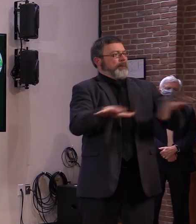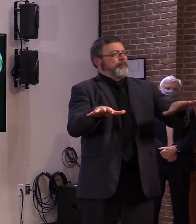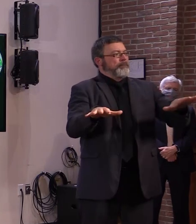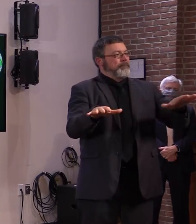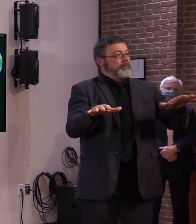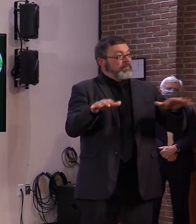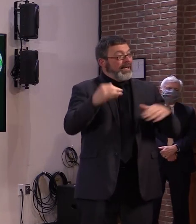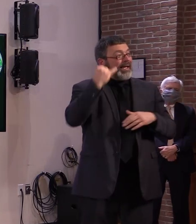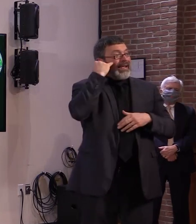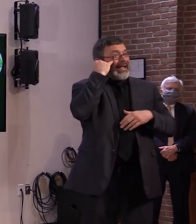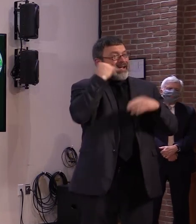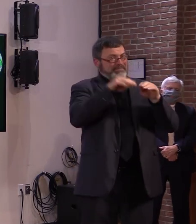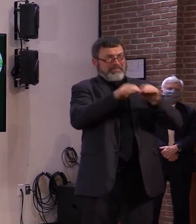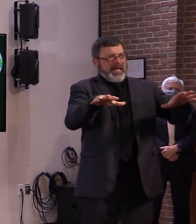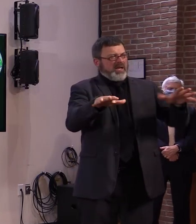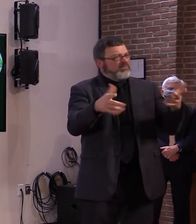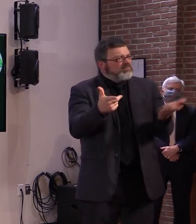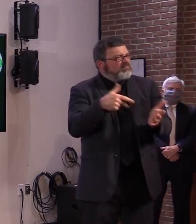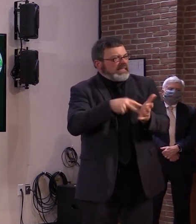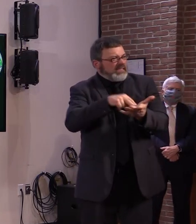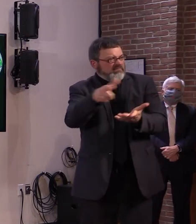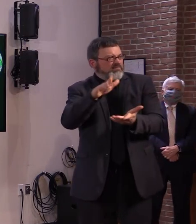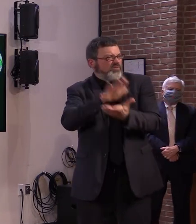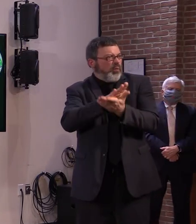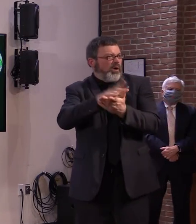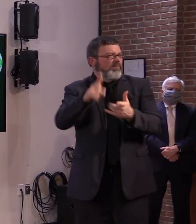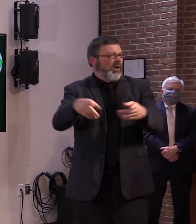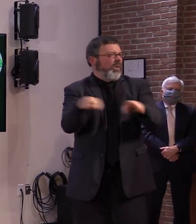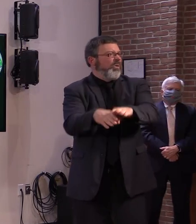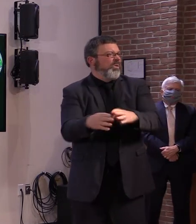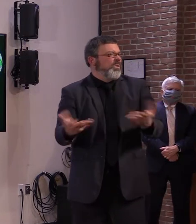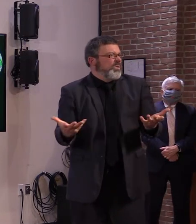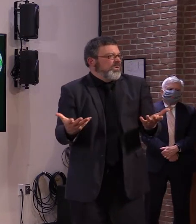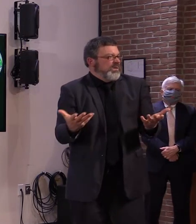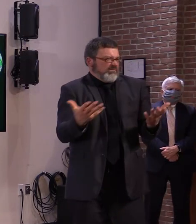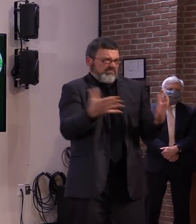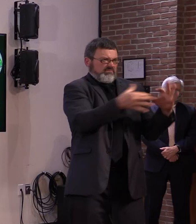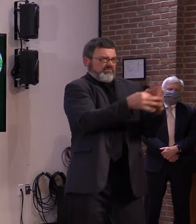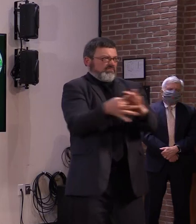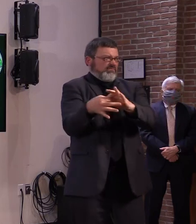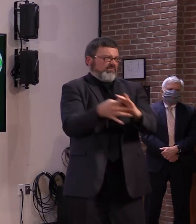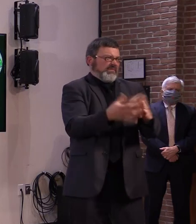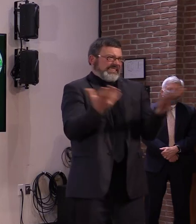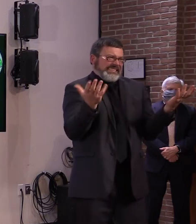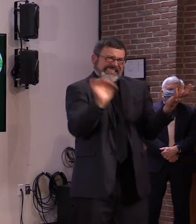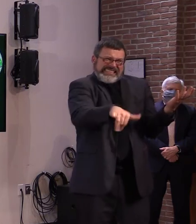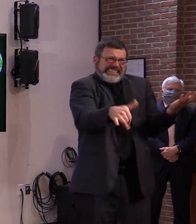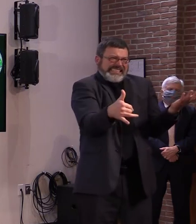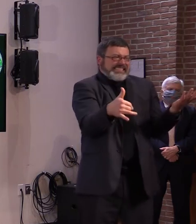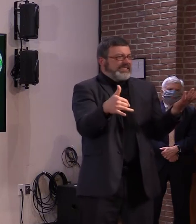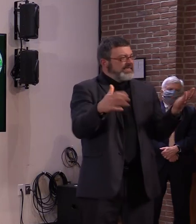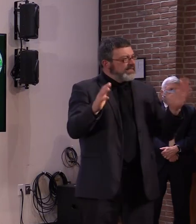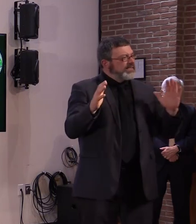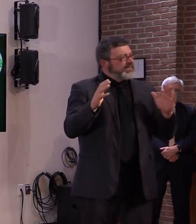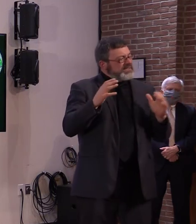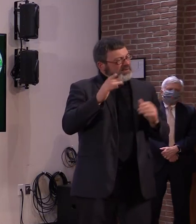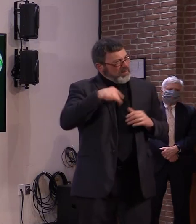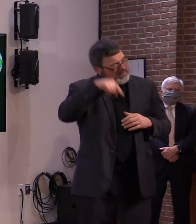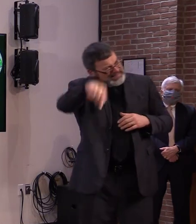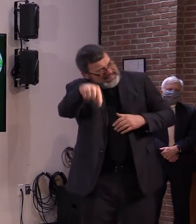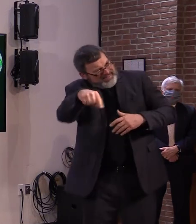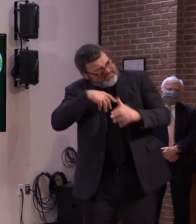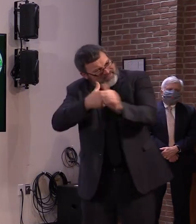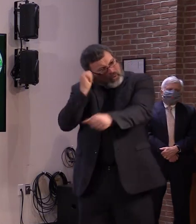that does address and minimize inequity. Keeping our schools and early childhood centers open should be a priority.